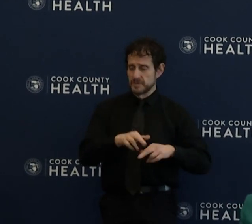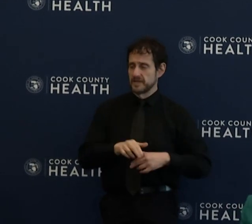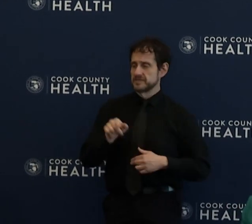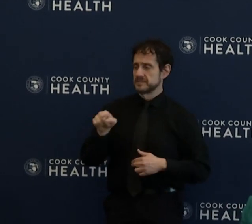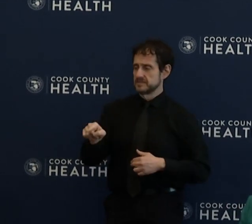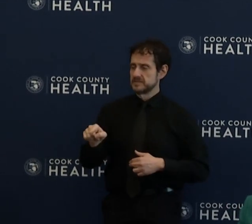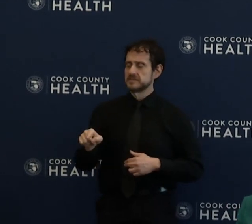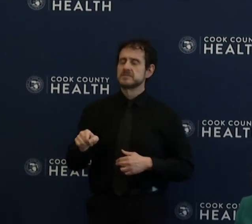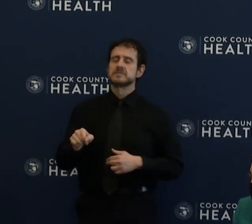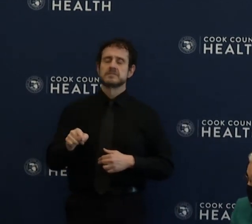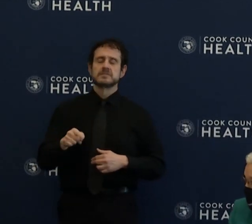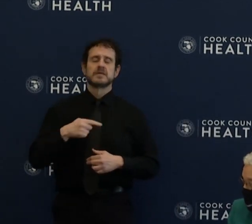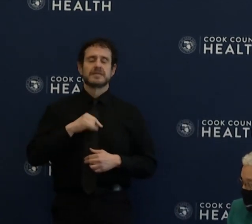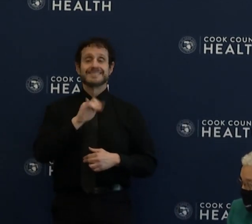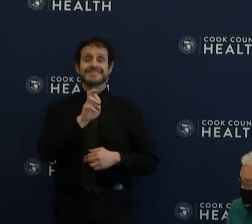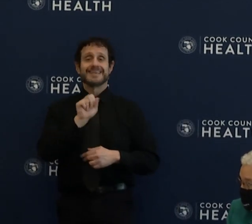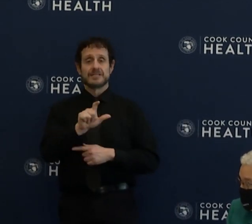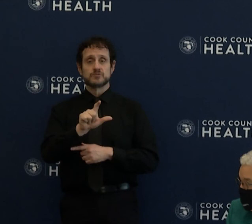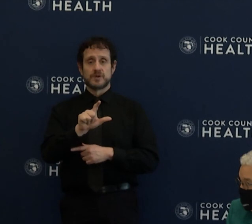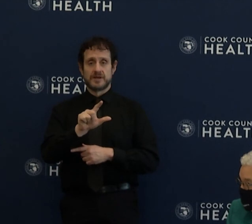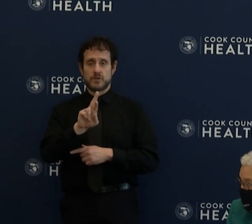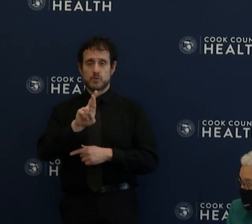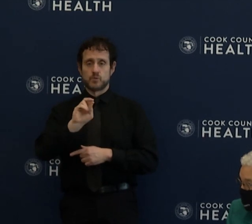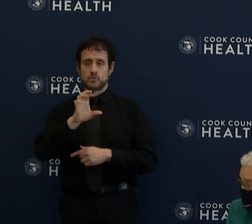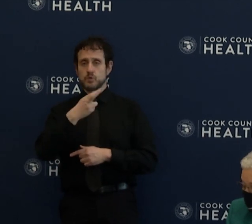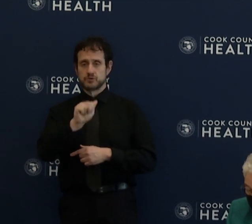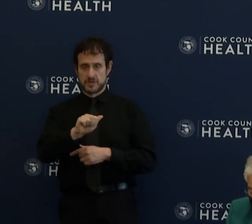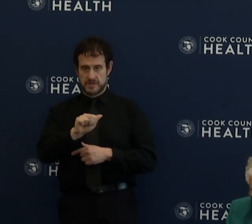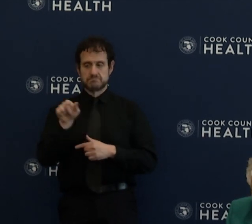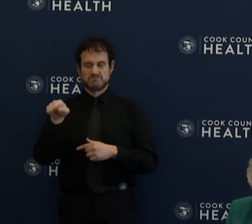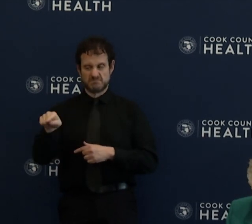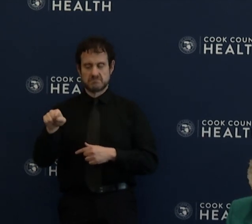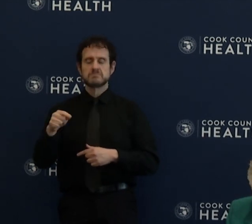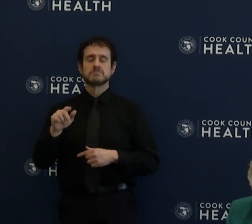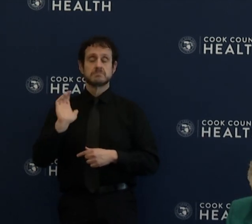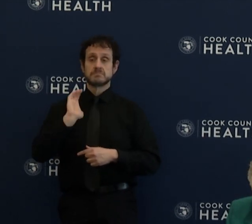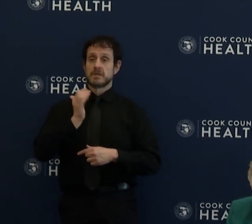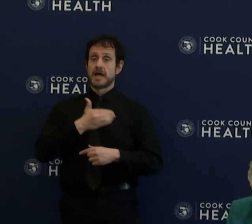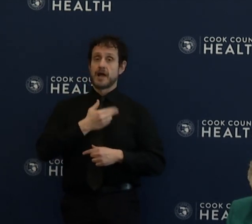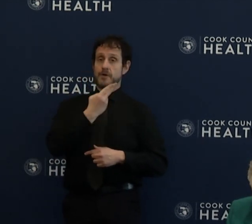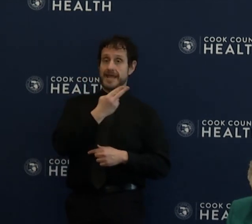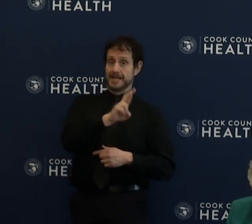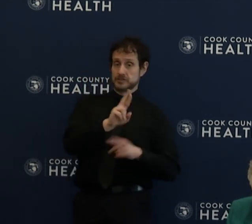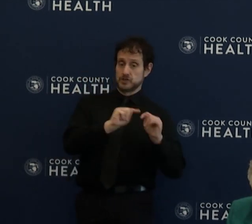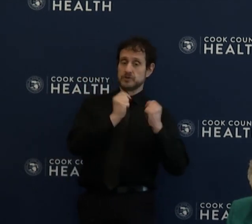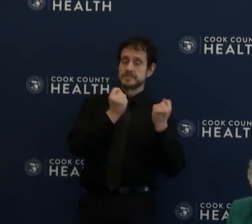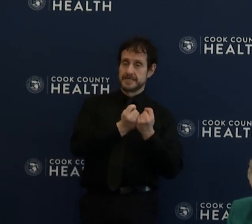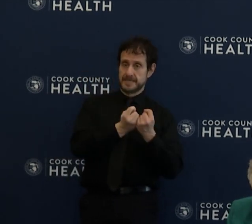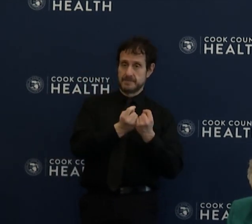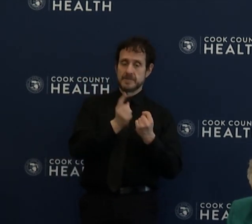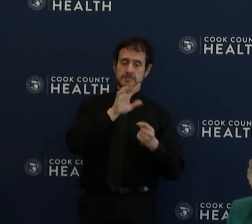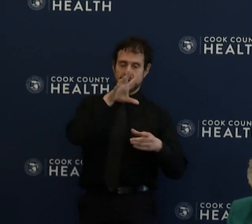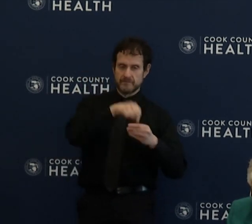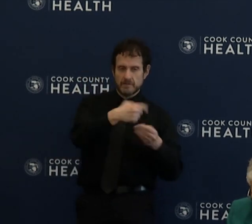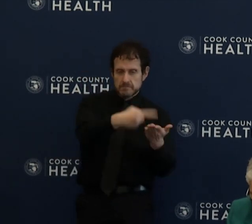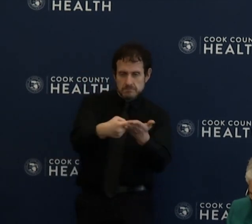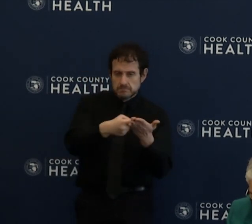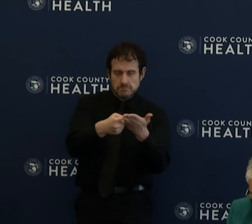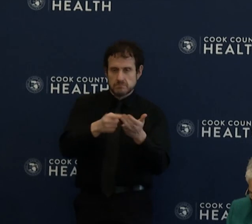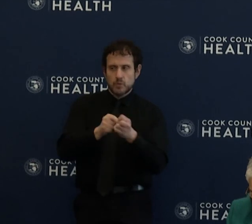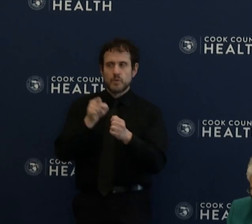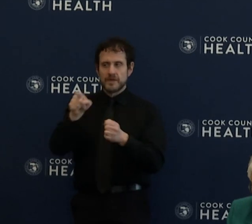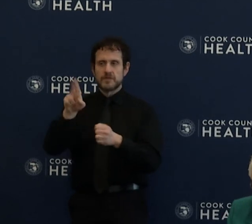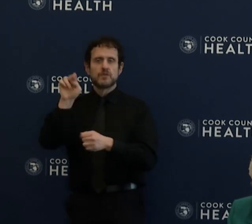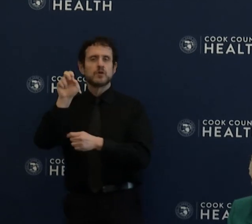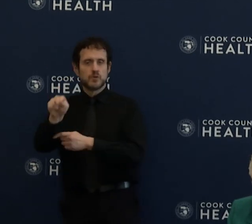So this is Rocha. What I would say is that I know that our human resources team has been in active discussions with the union